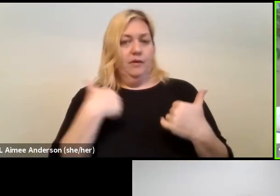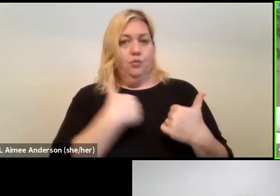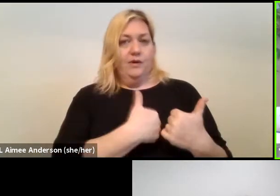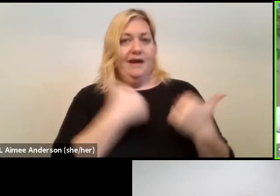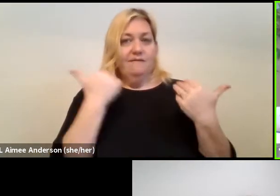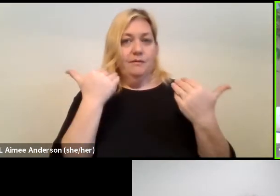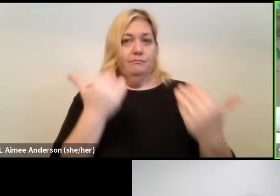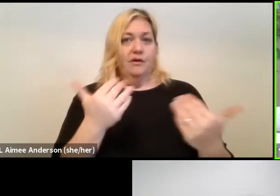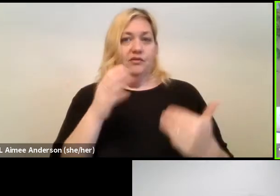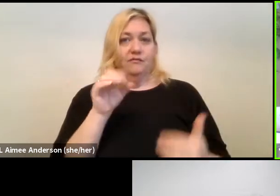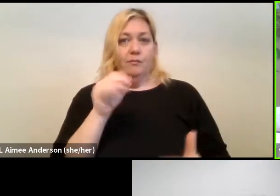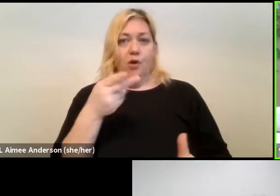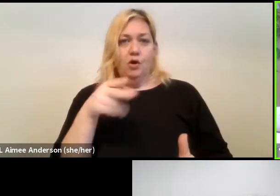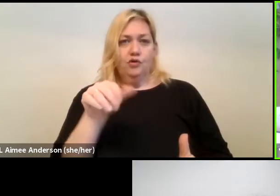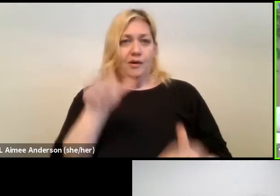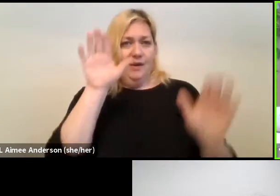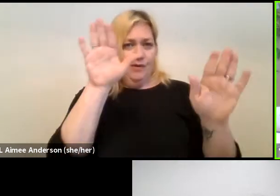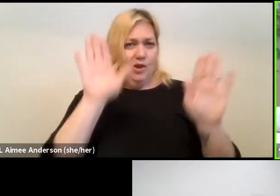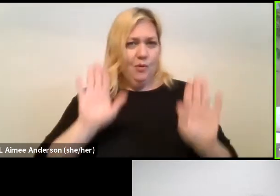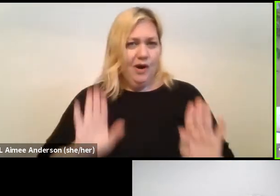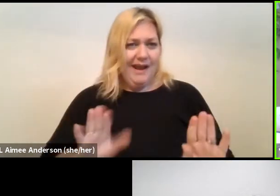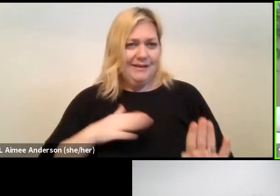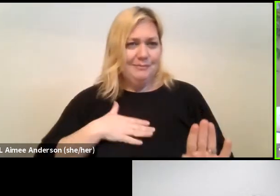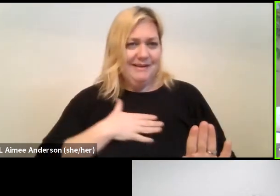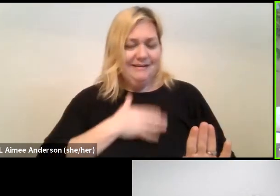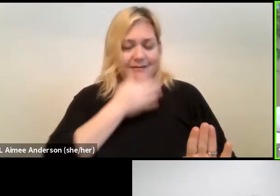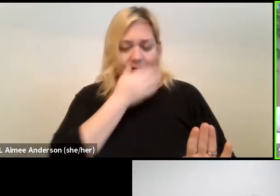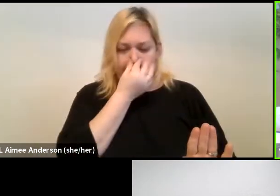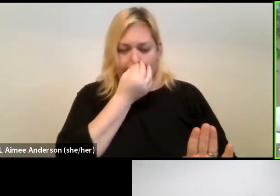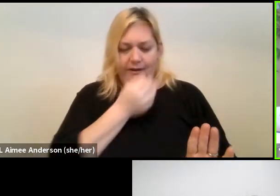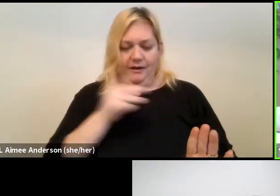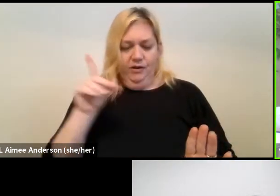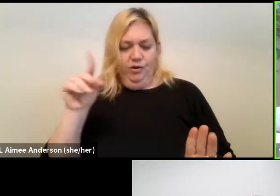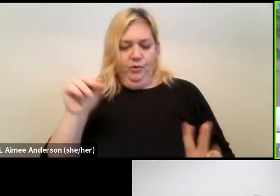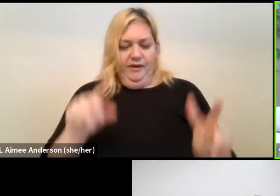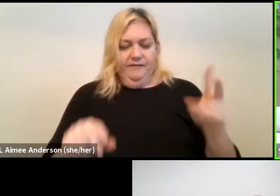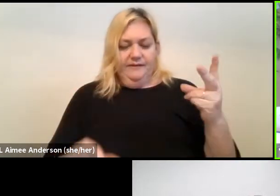from Mr. Ochoa. Can we lower all hands, please? Do we have a second?